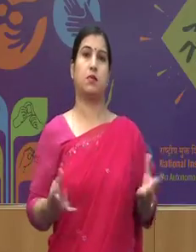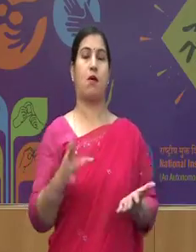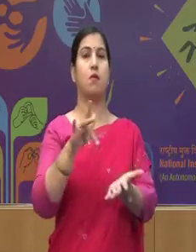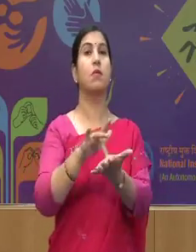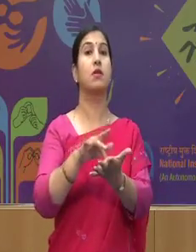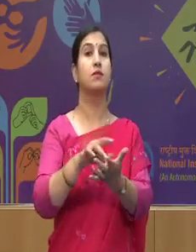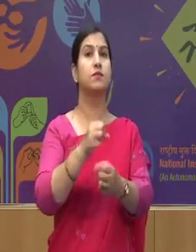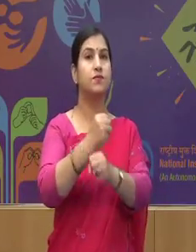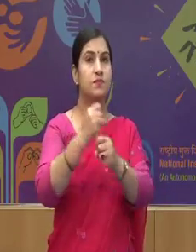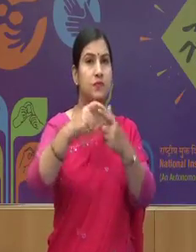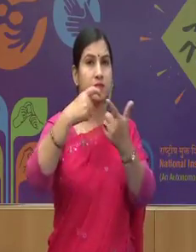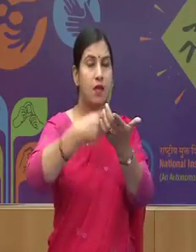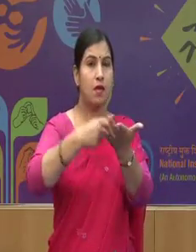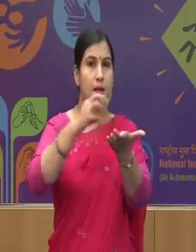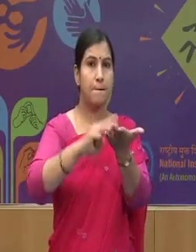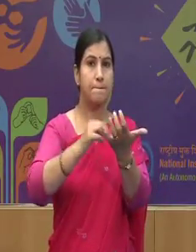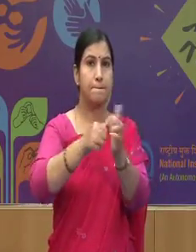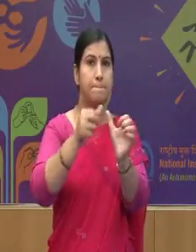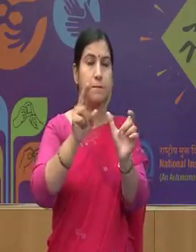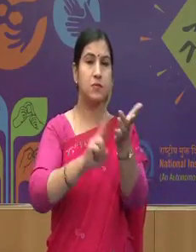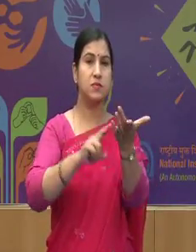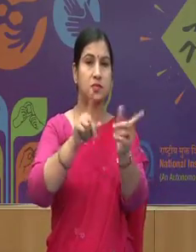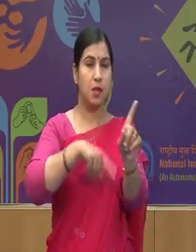and it was called as Nazism.